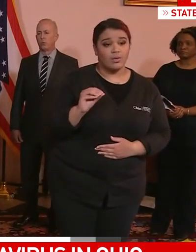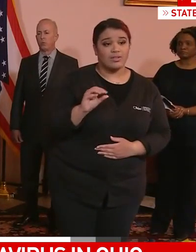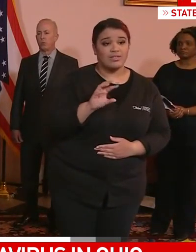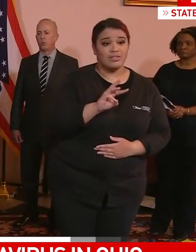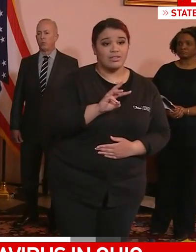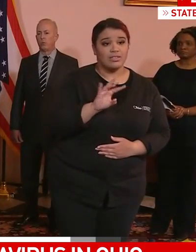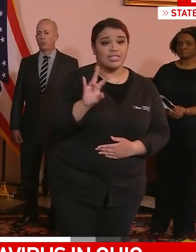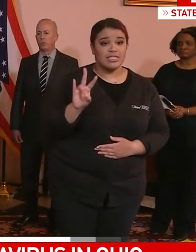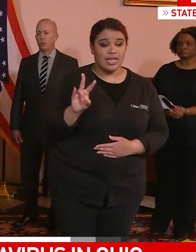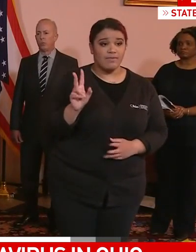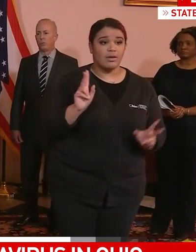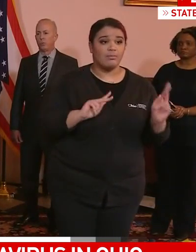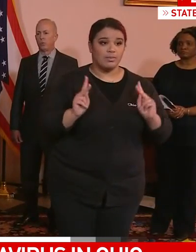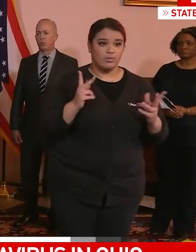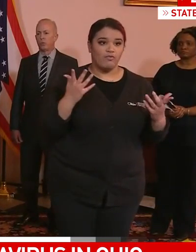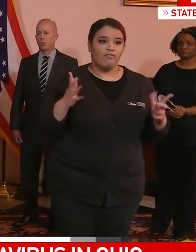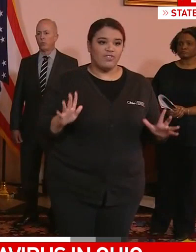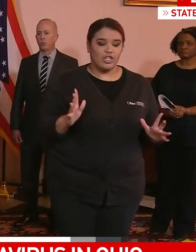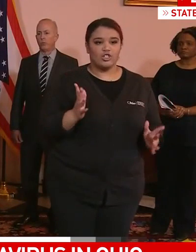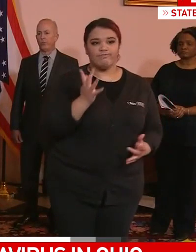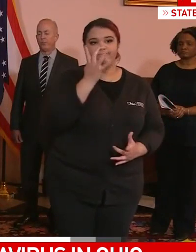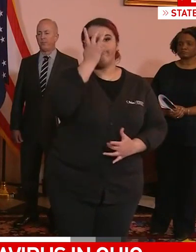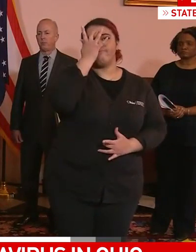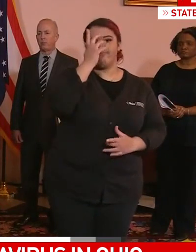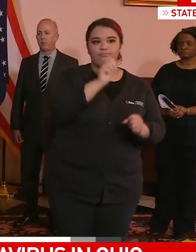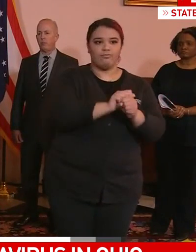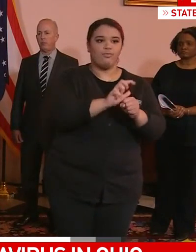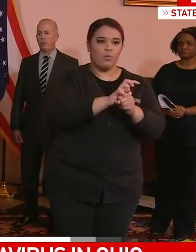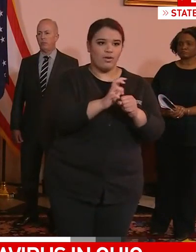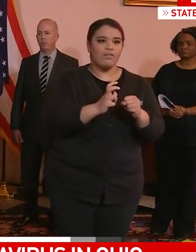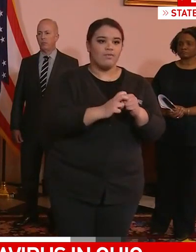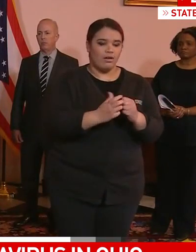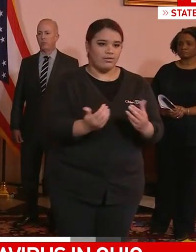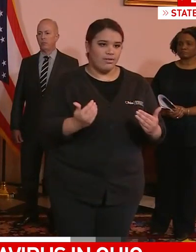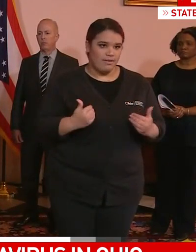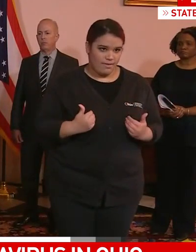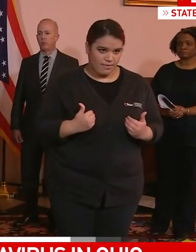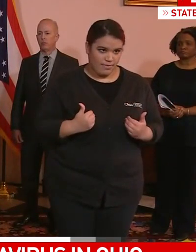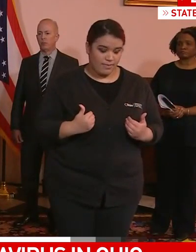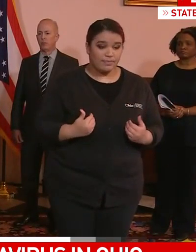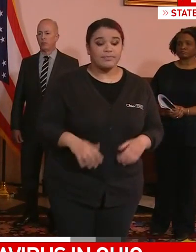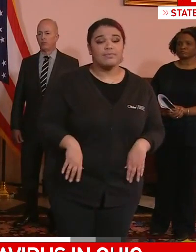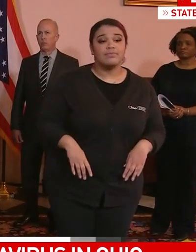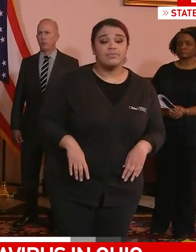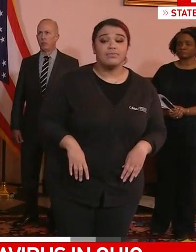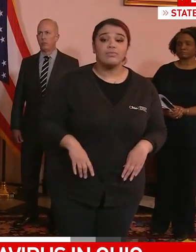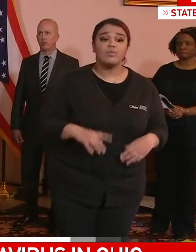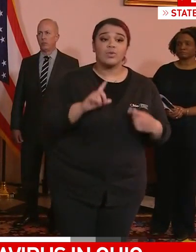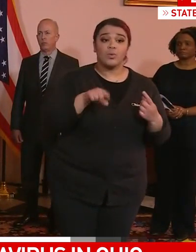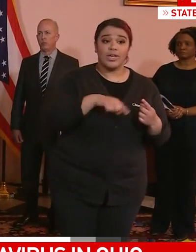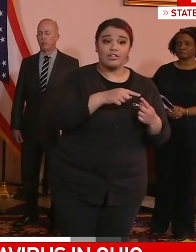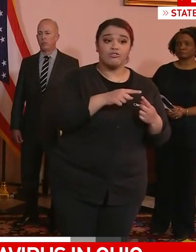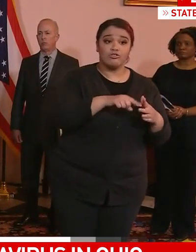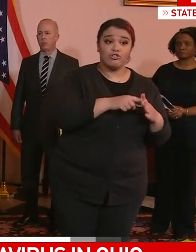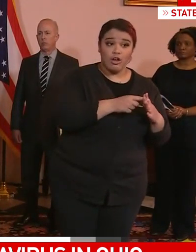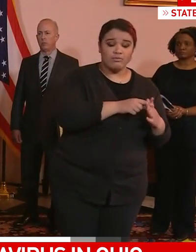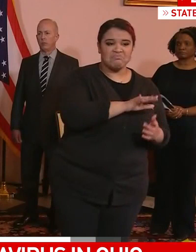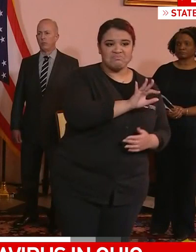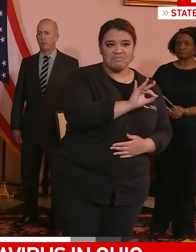just a little over a week ago, we had our first case. The illness onset range is still from February 7th. Again,